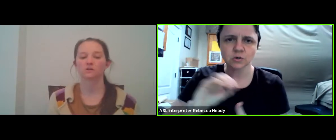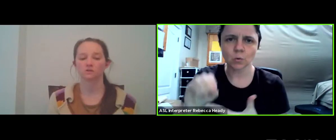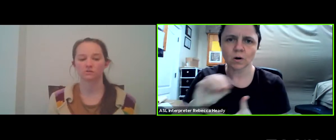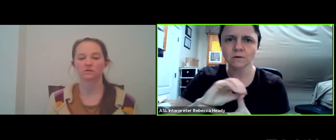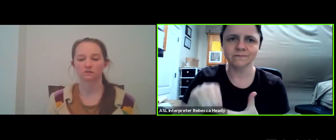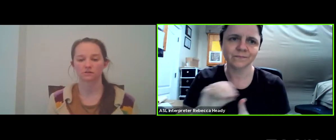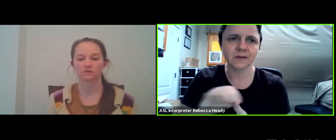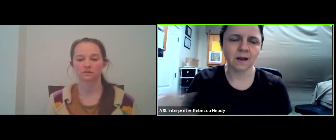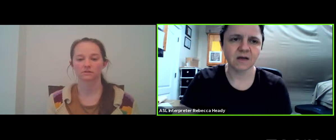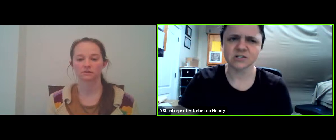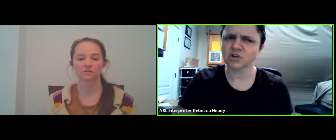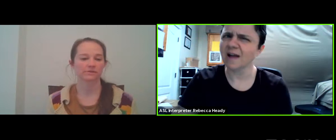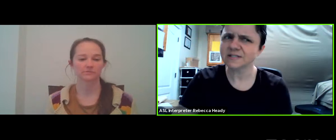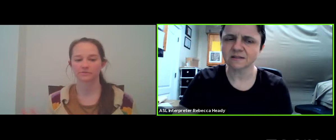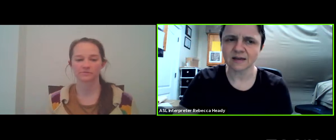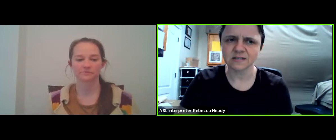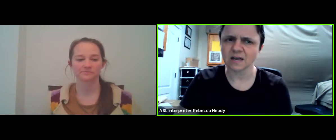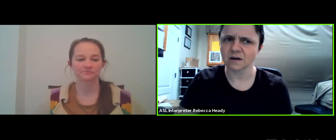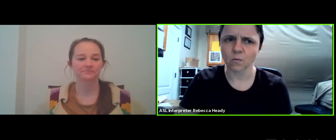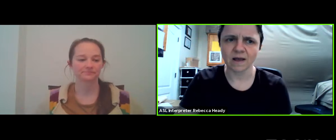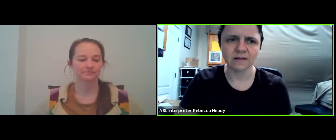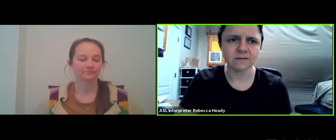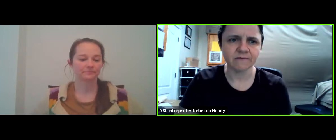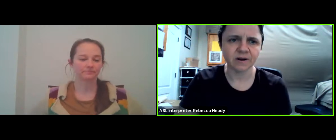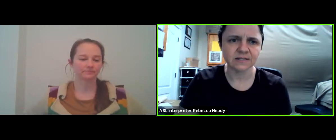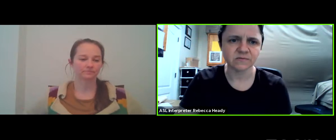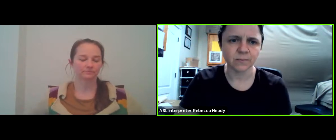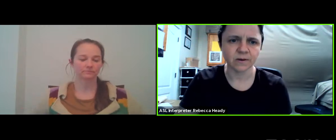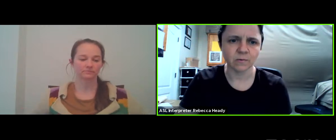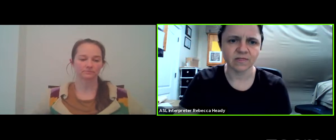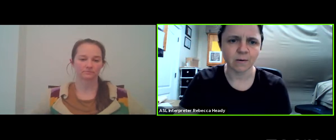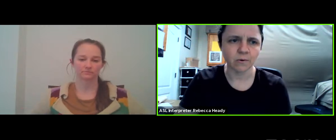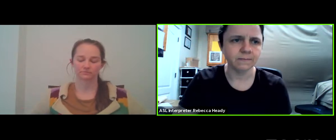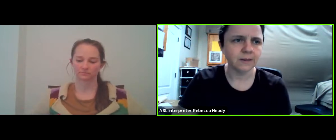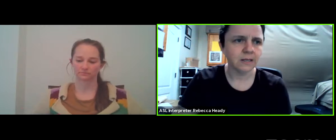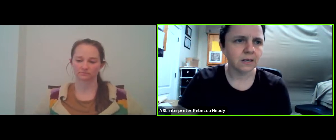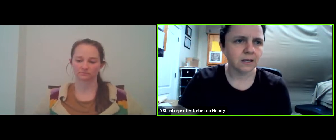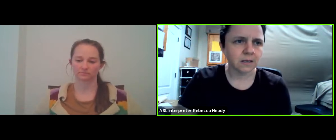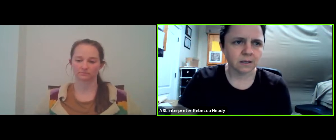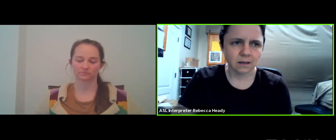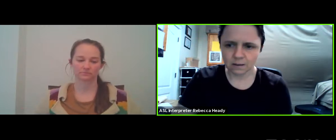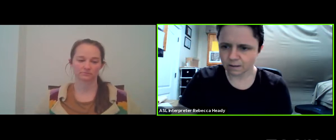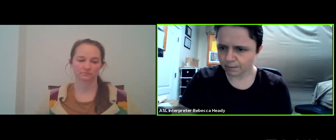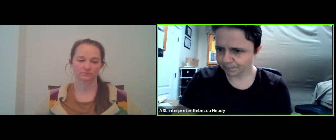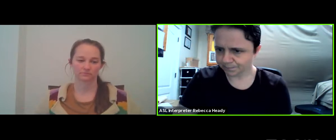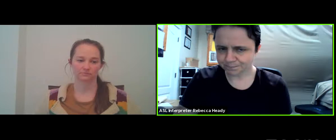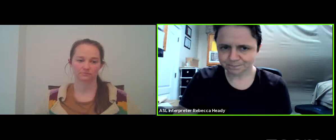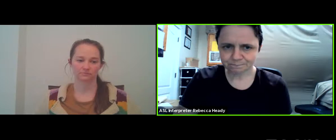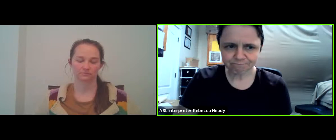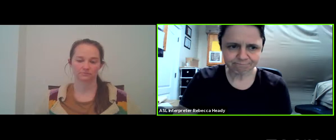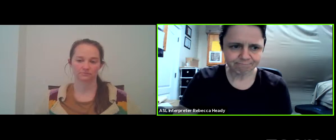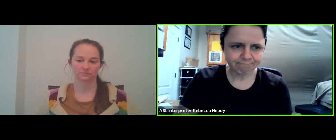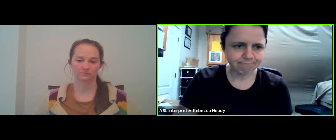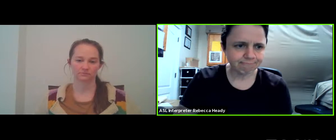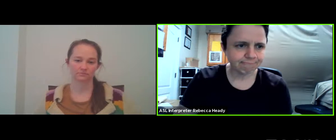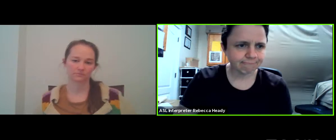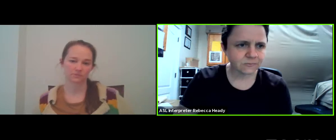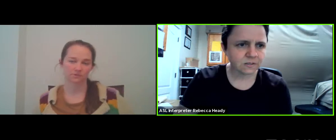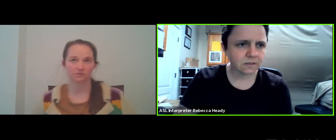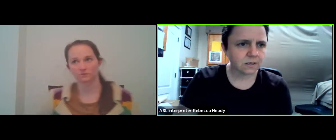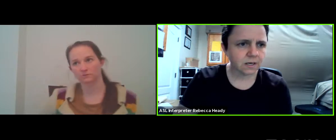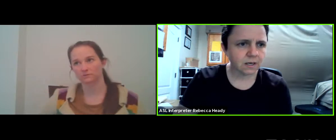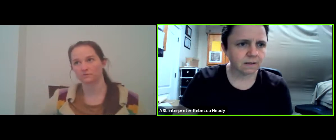exact English. Oh. I'm not sure. I haven't seen that sign in a while. I'm not as familiar with that one. And